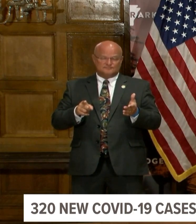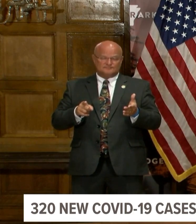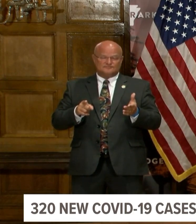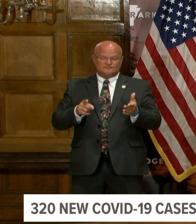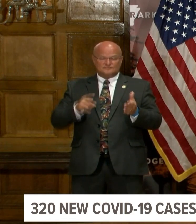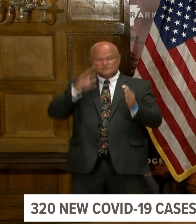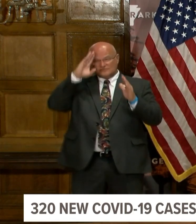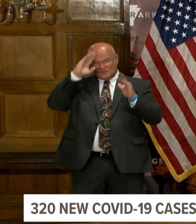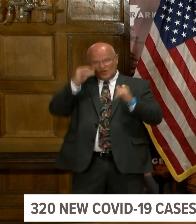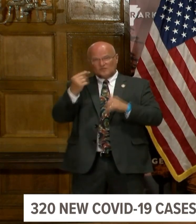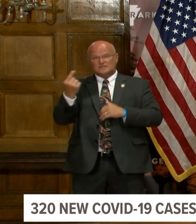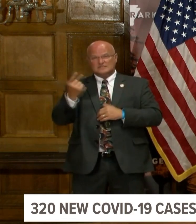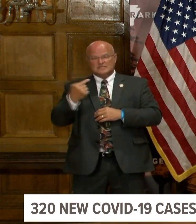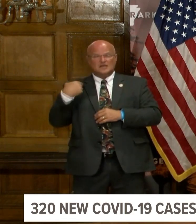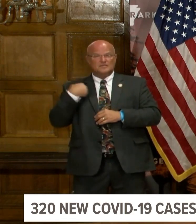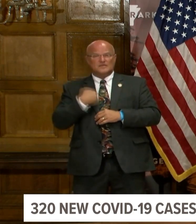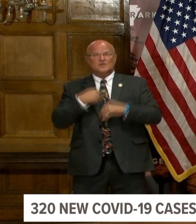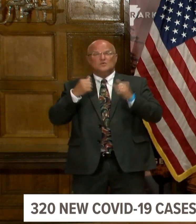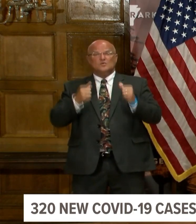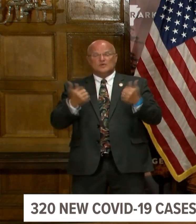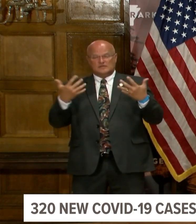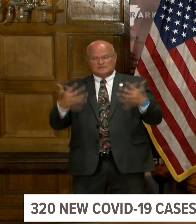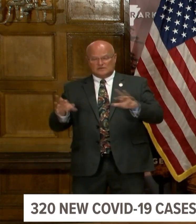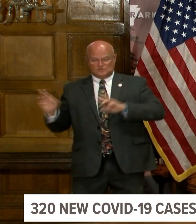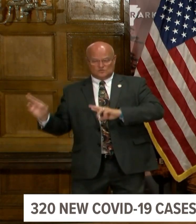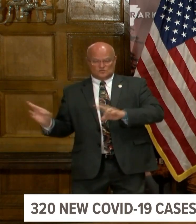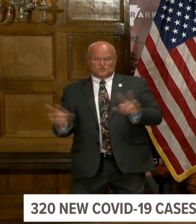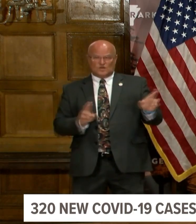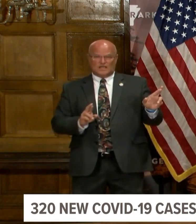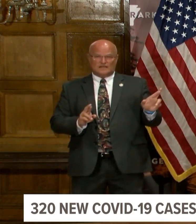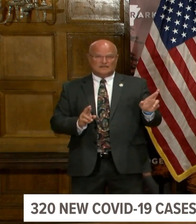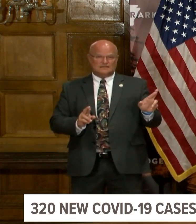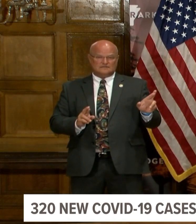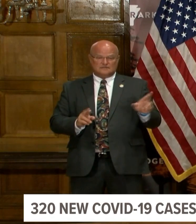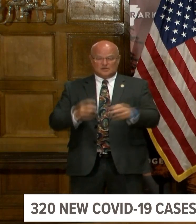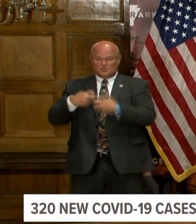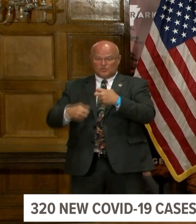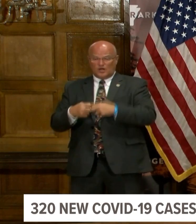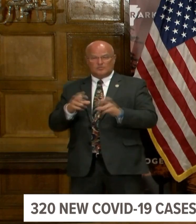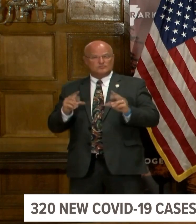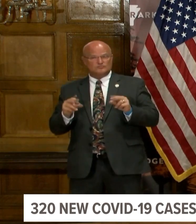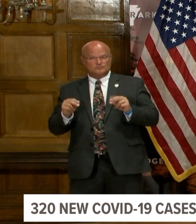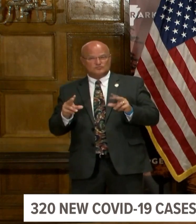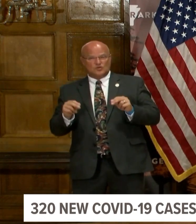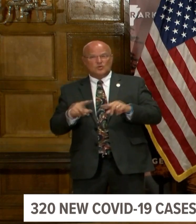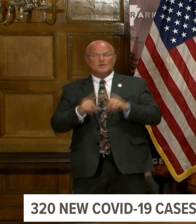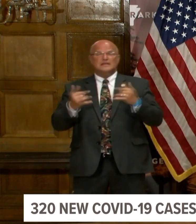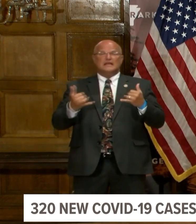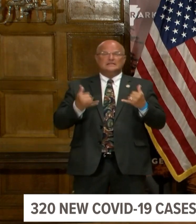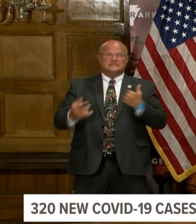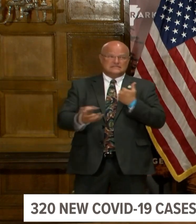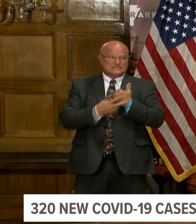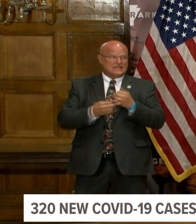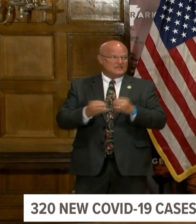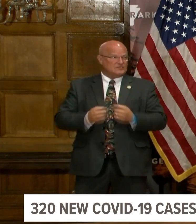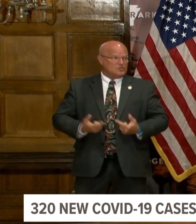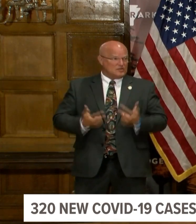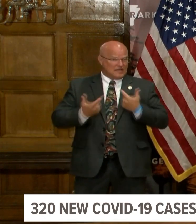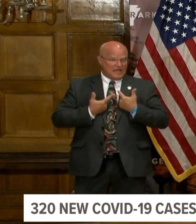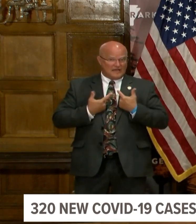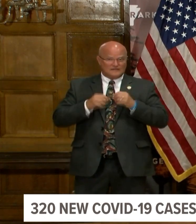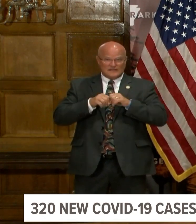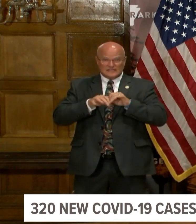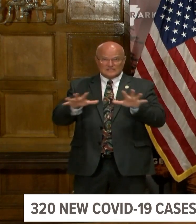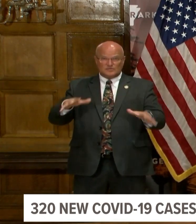hopefully, something that we've prepared for and not going to be a problem. So now it's just a matter of saving more lives, reducing